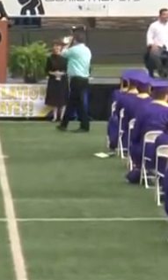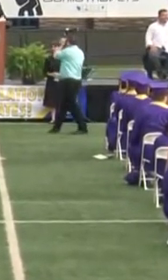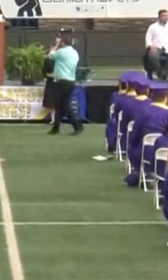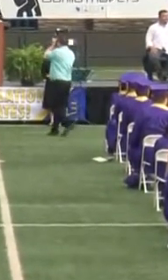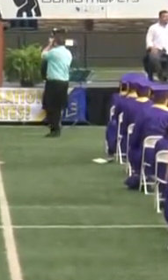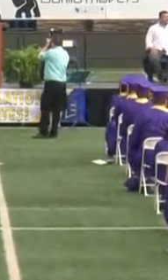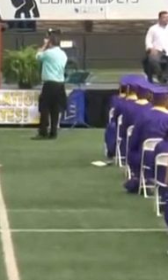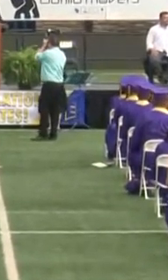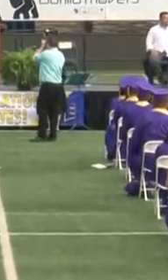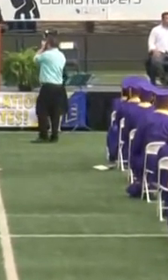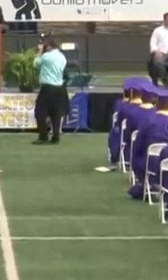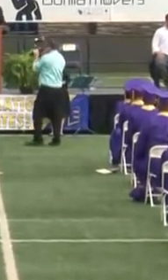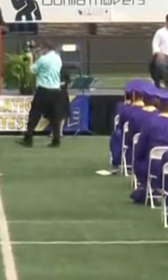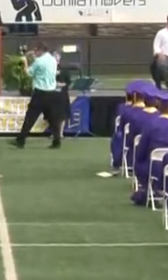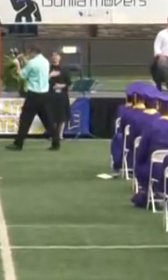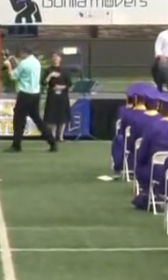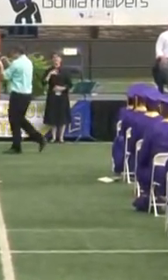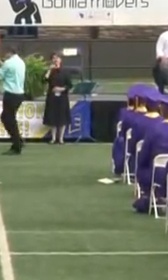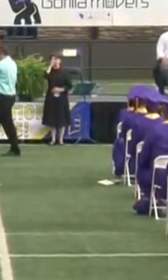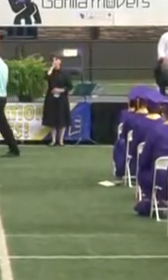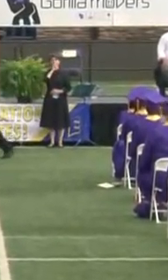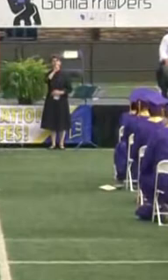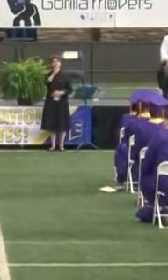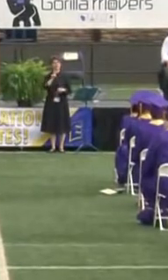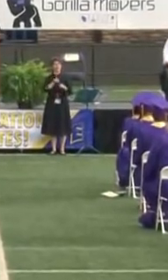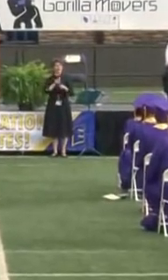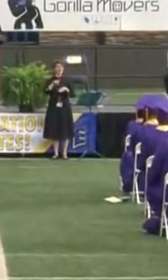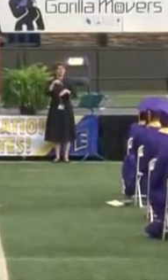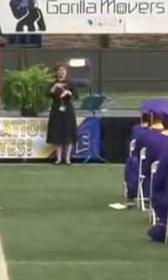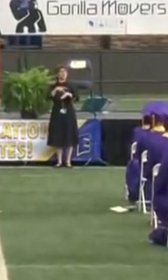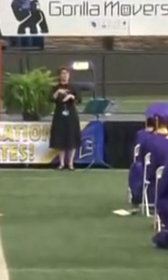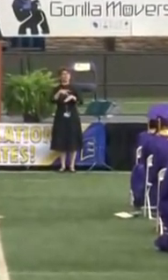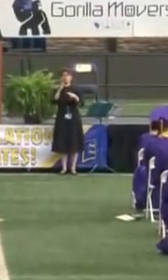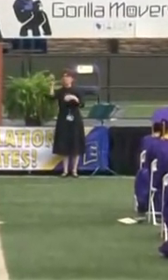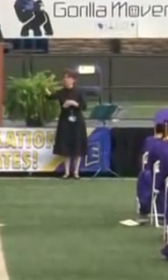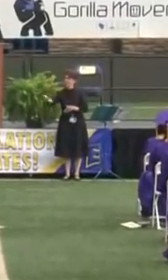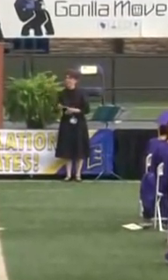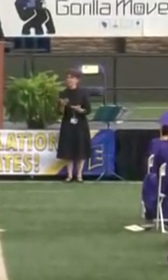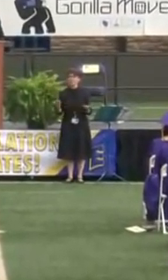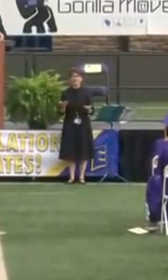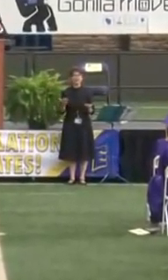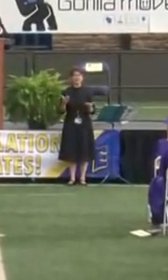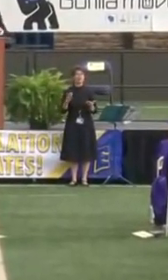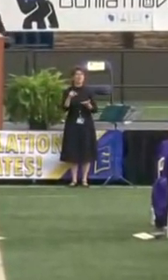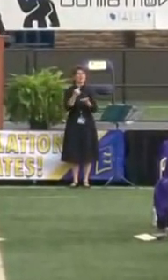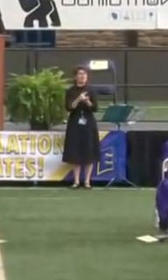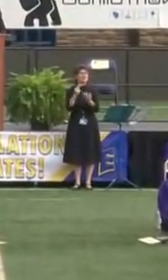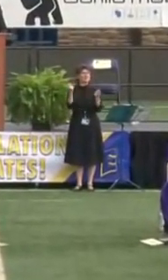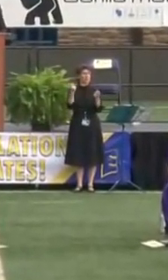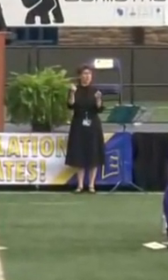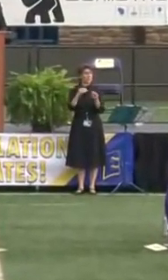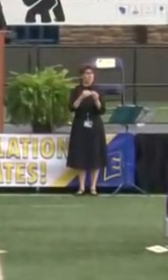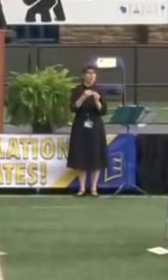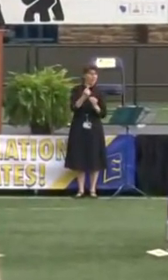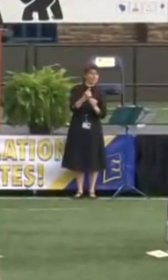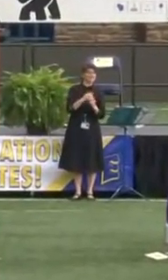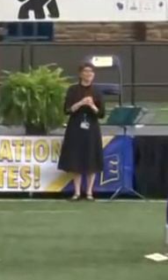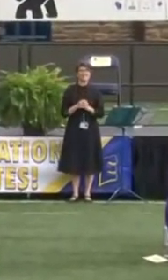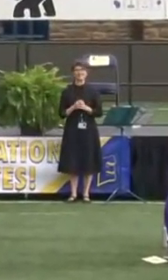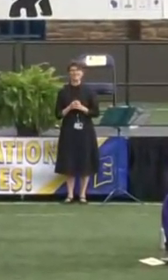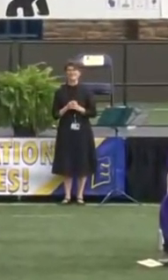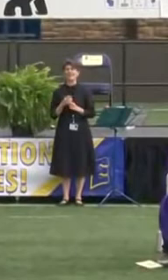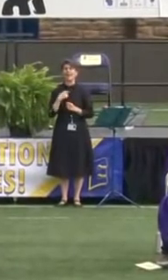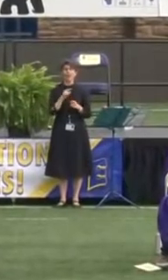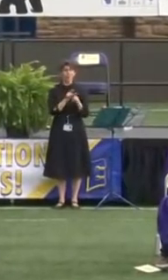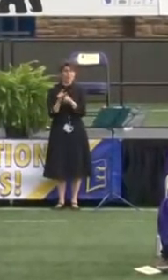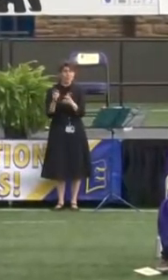It is my distinct honor as principal to welcome you to this evening's commencement ceremony, number one. I would